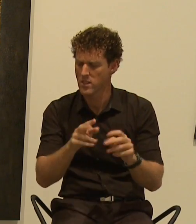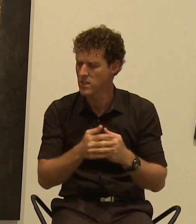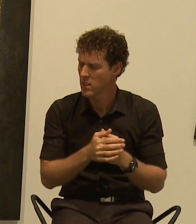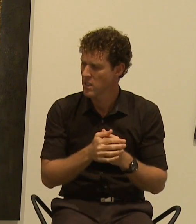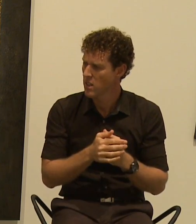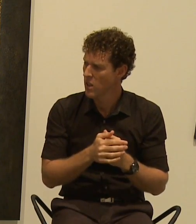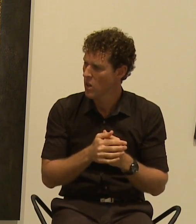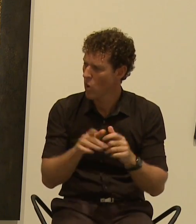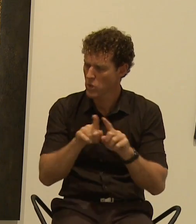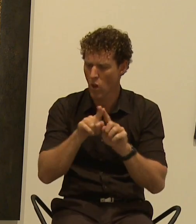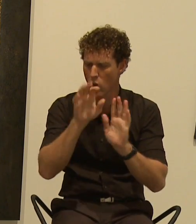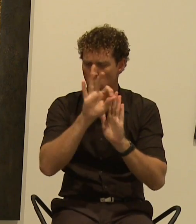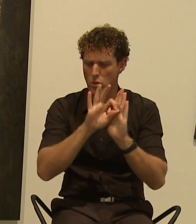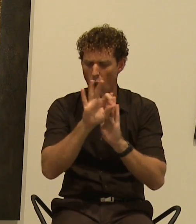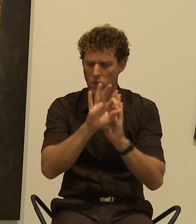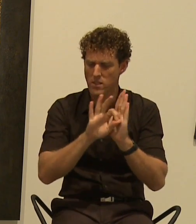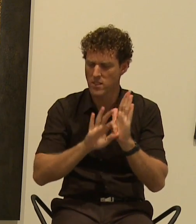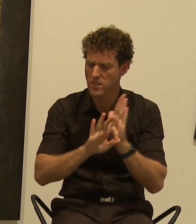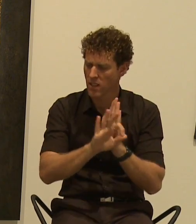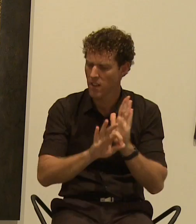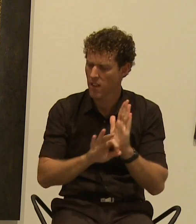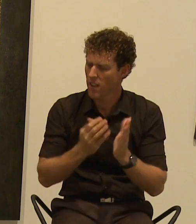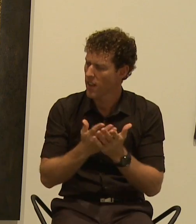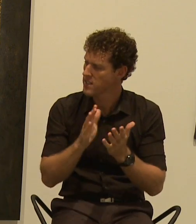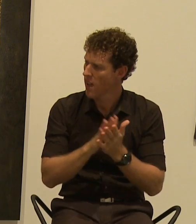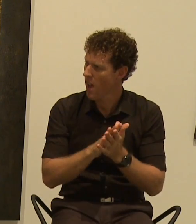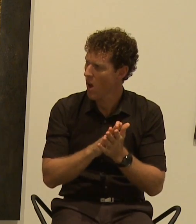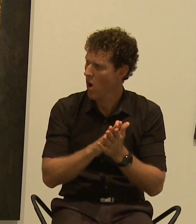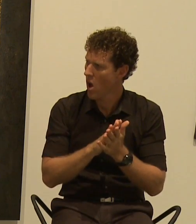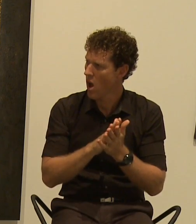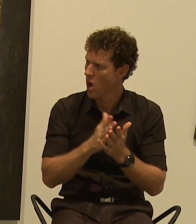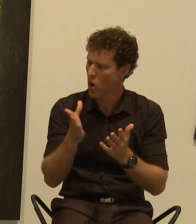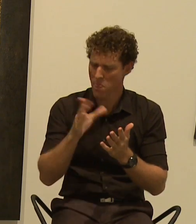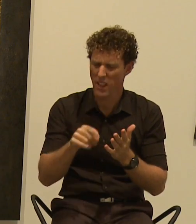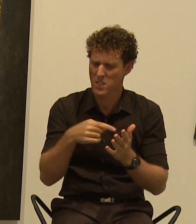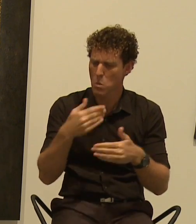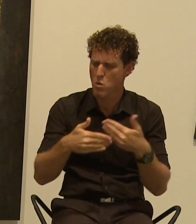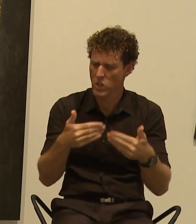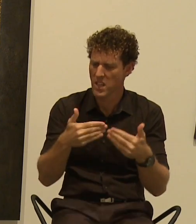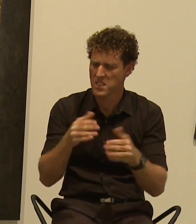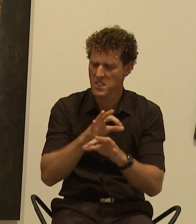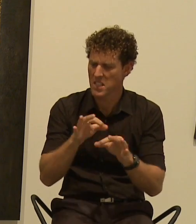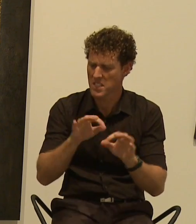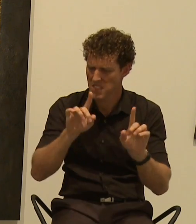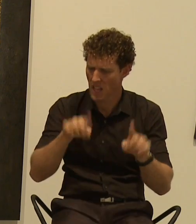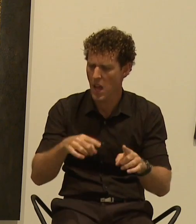the dot was it just came out of the process. It didn't have any connection to